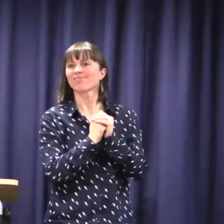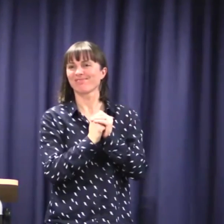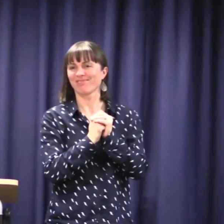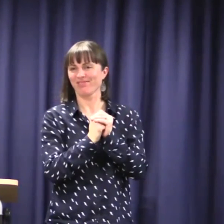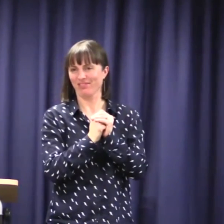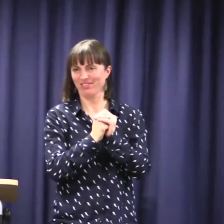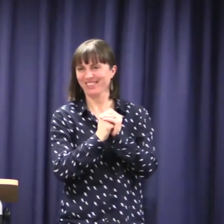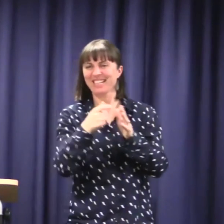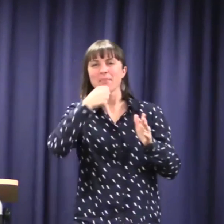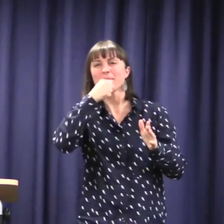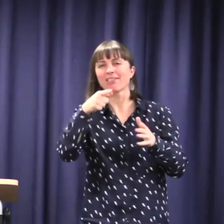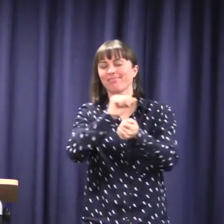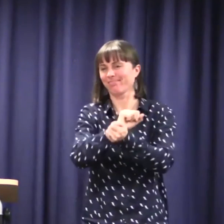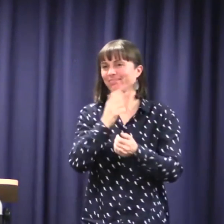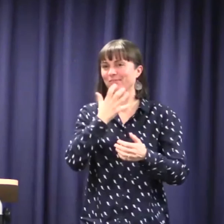Jen